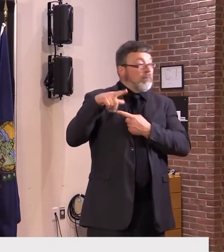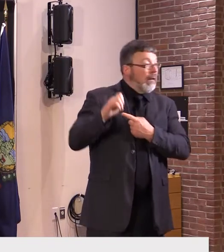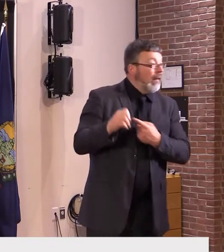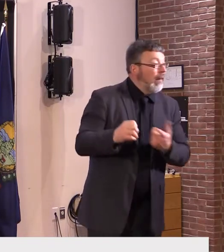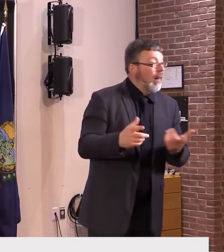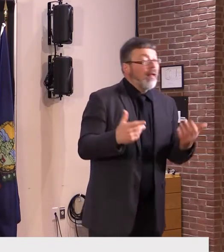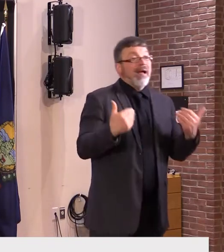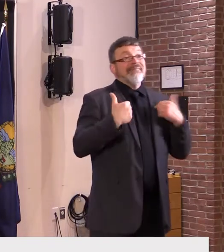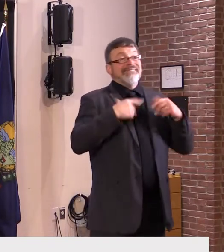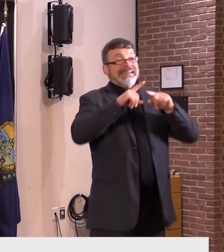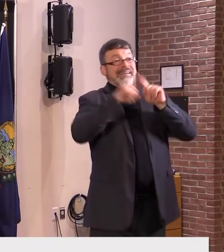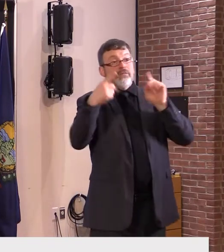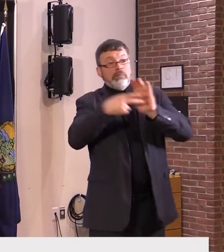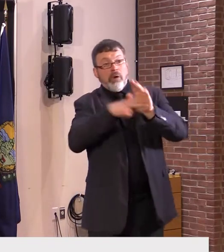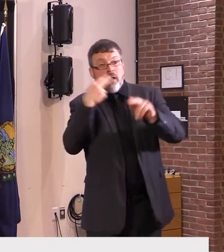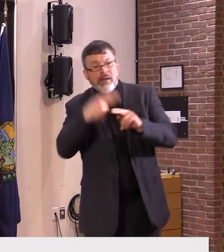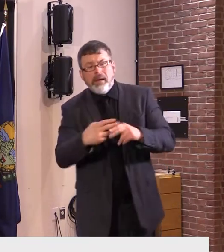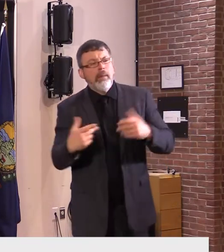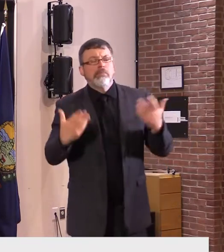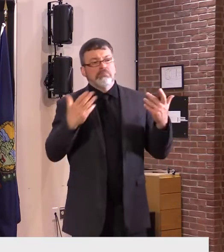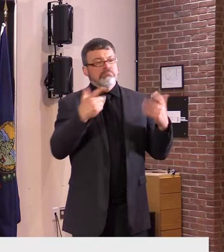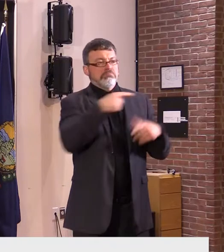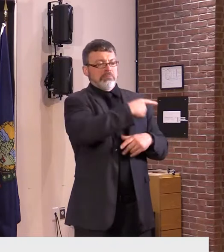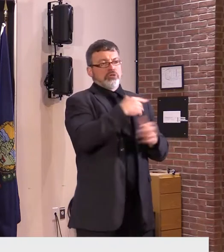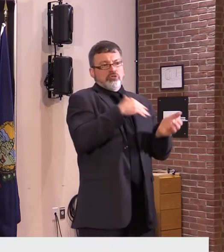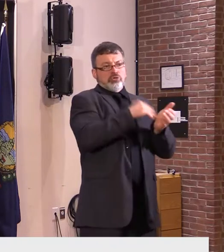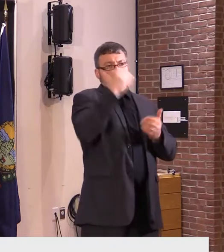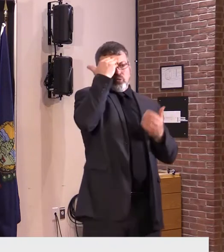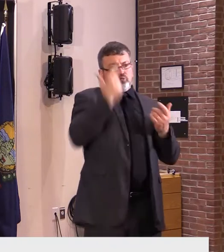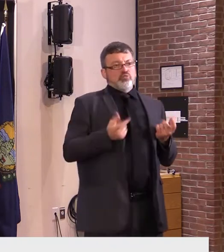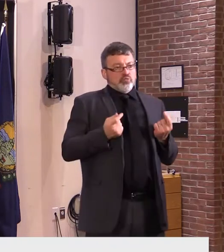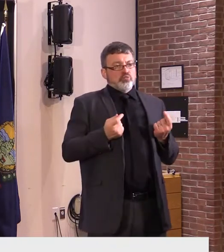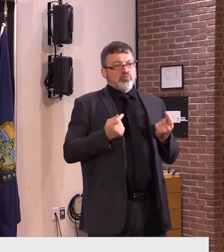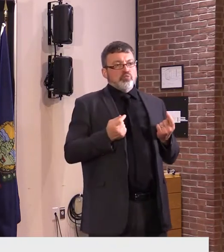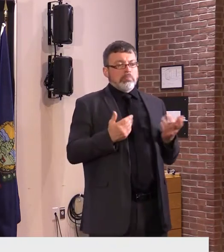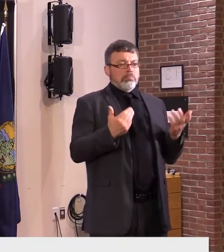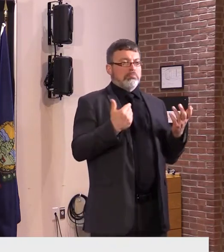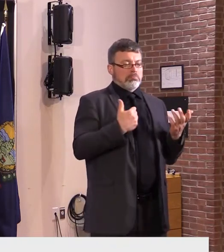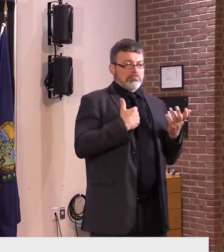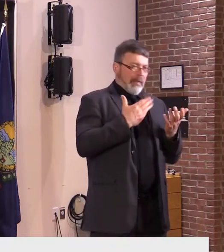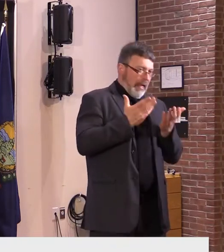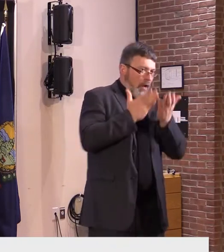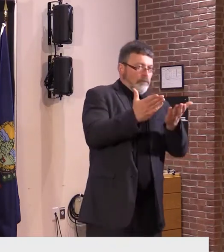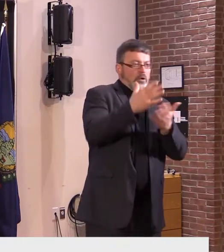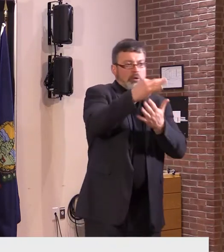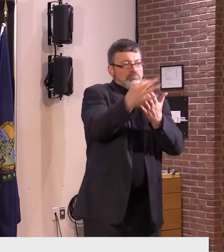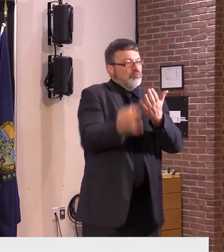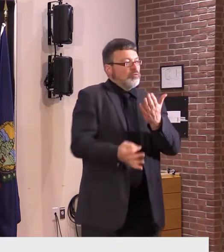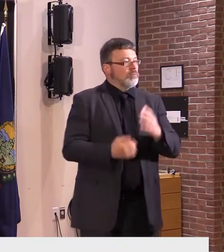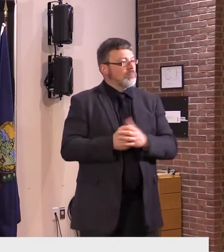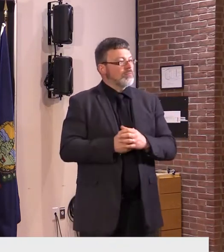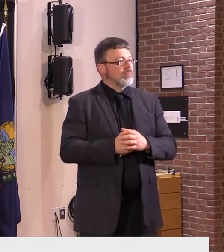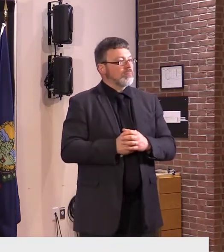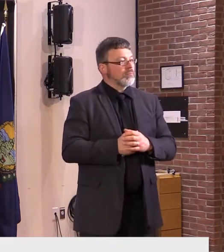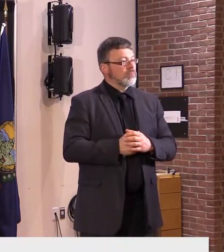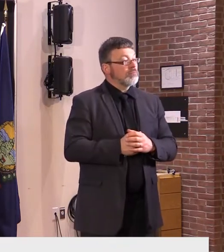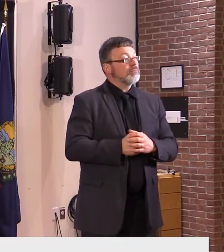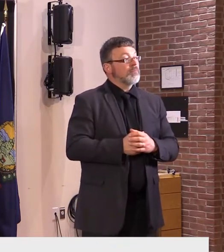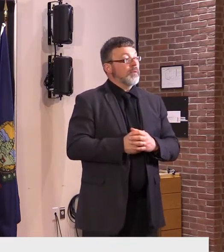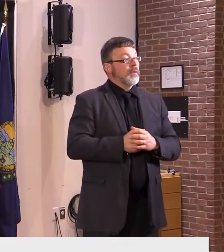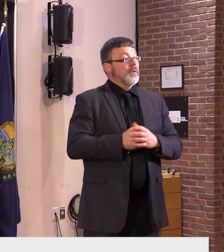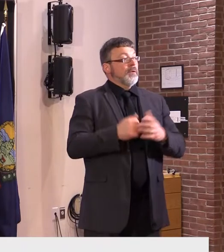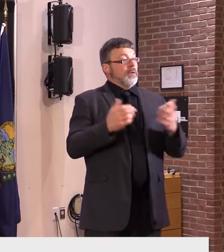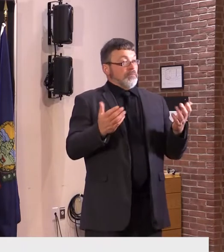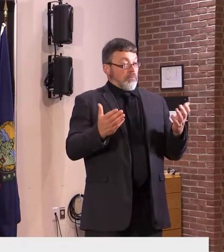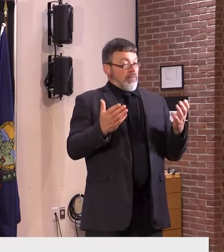appropriate for their particular infant's needs. And in addition to all this, for those who are expecting a